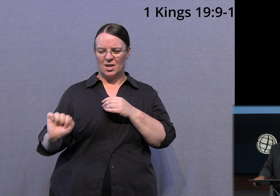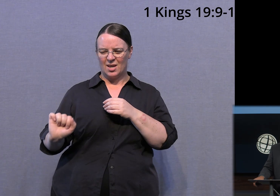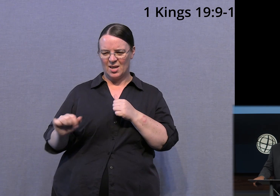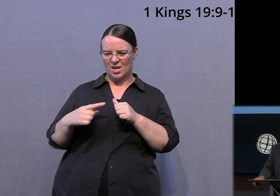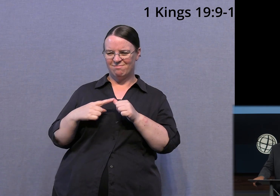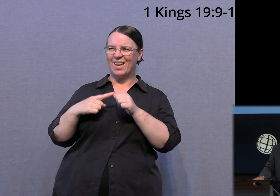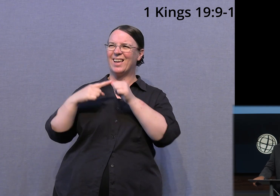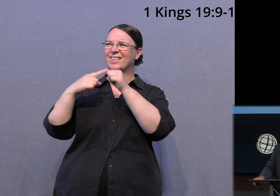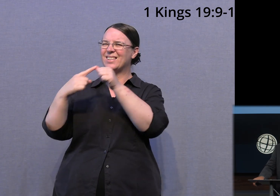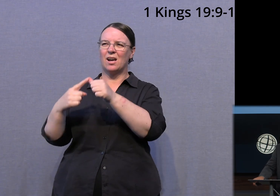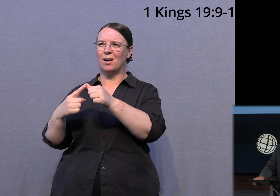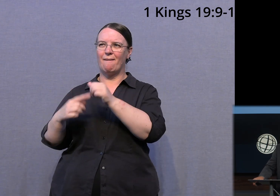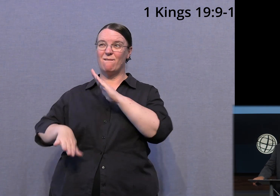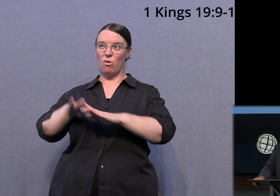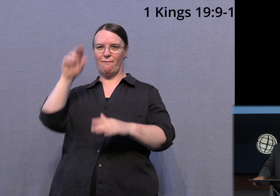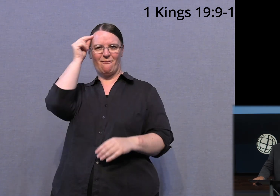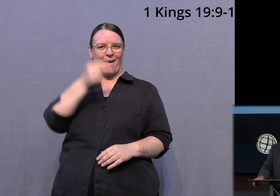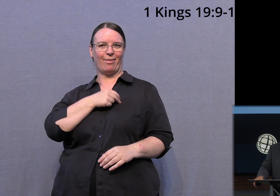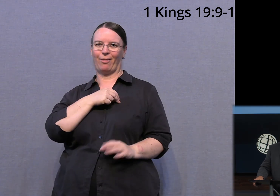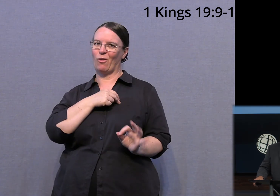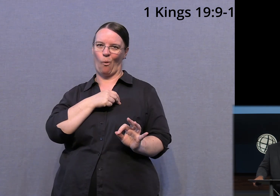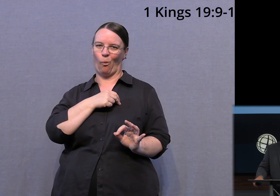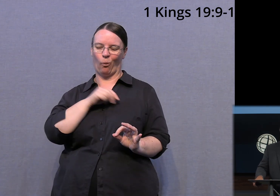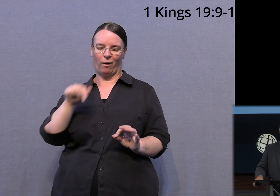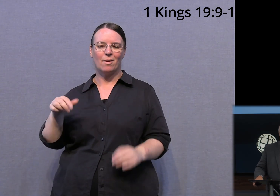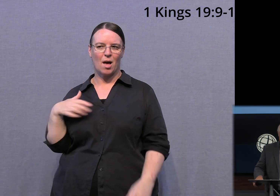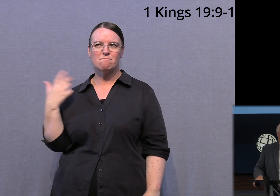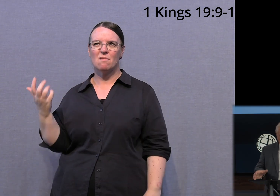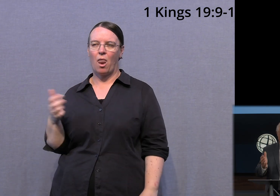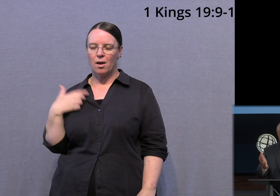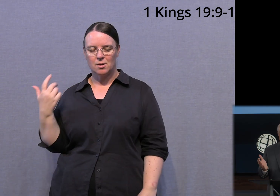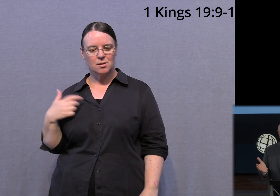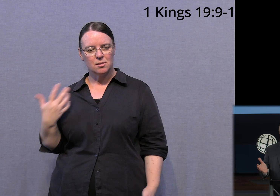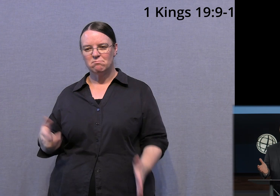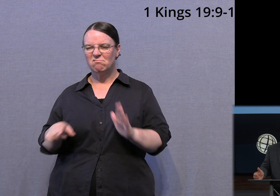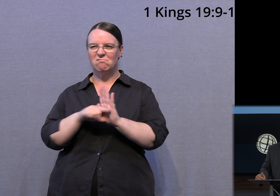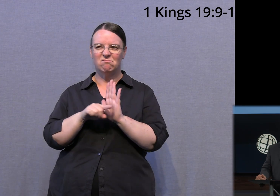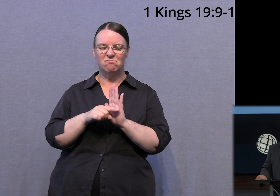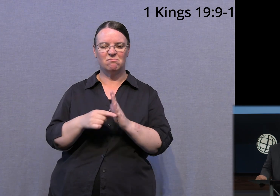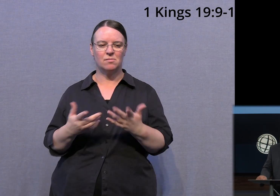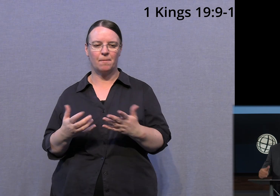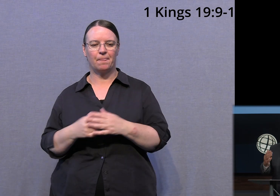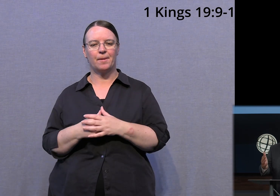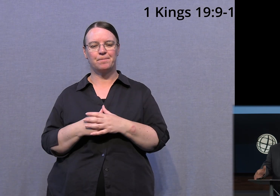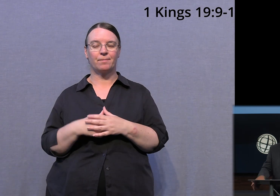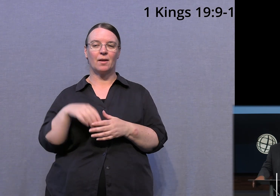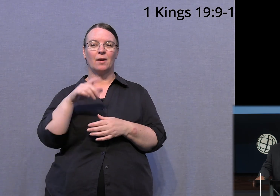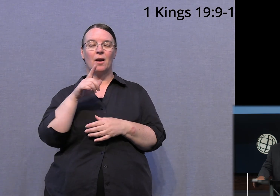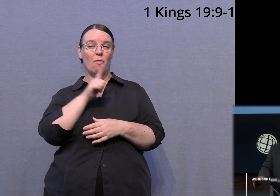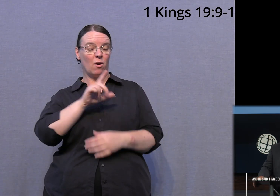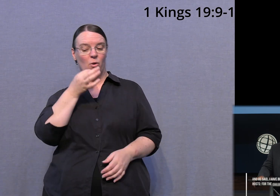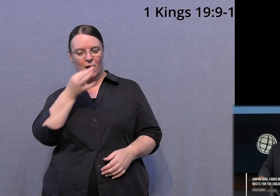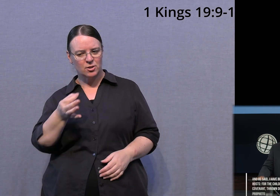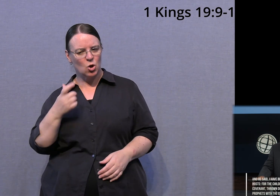isn't very faith-filled, but somewhat complaining. So the word of the Lord came in verse 9. What are you doing here,